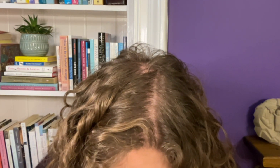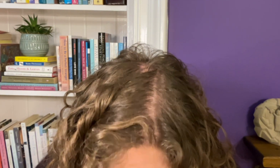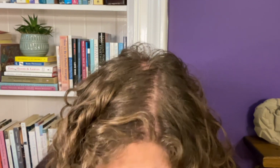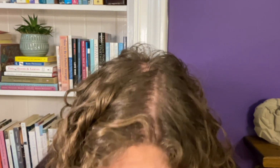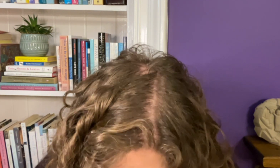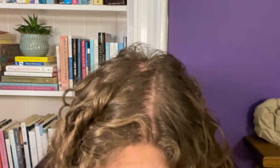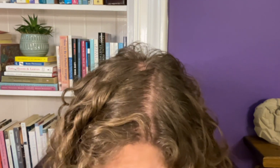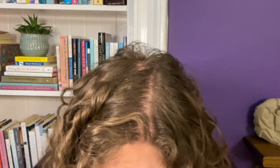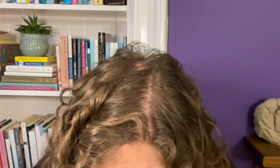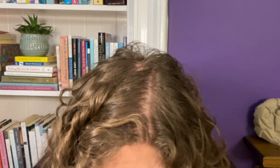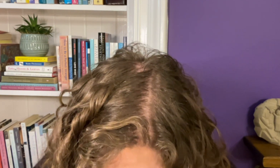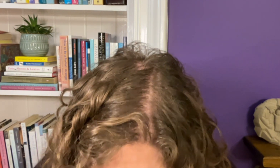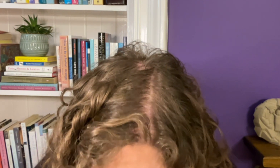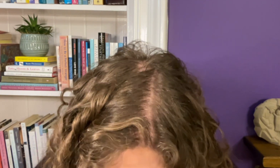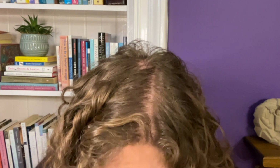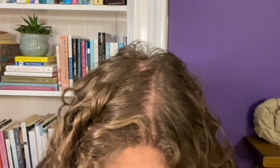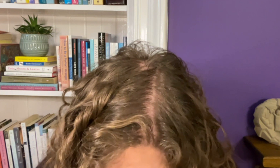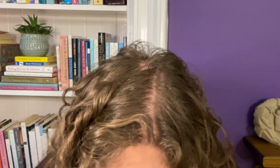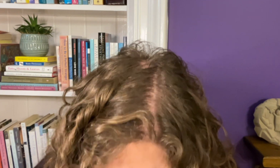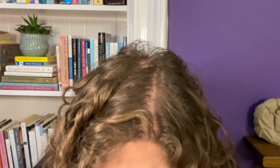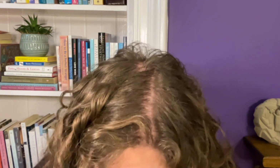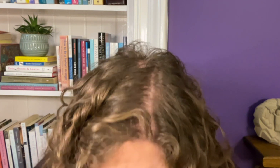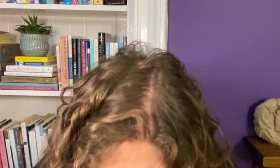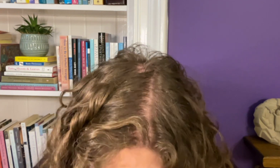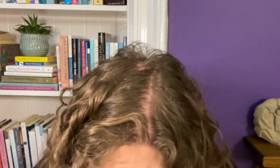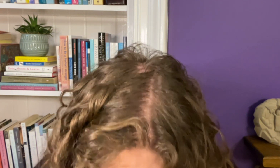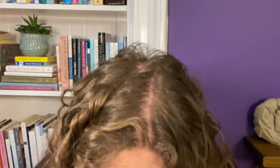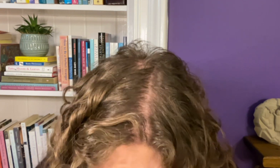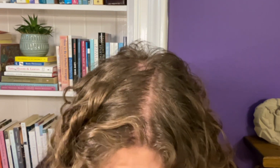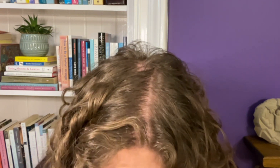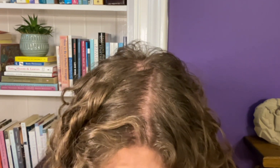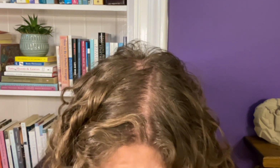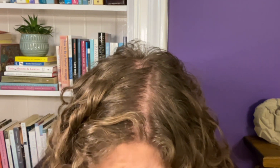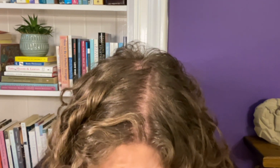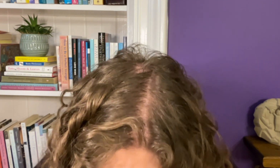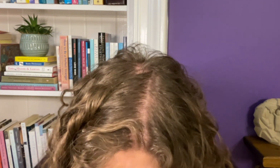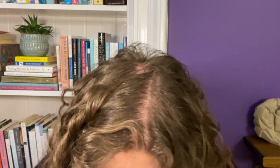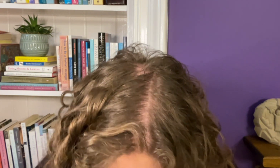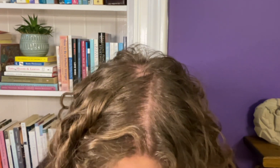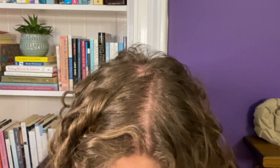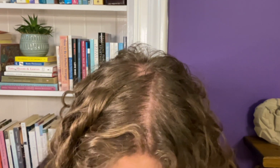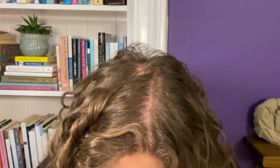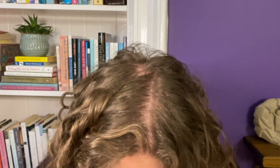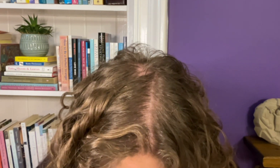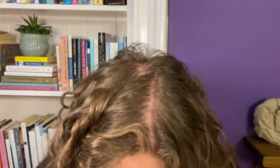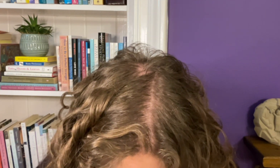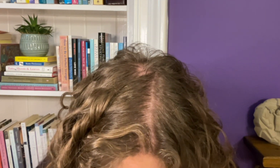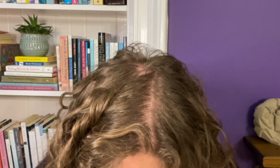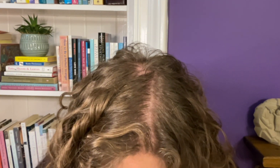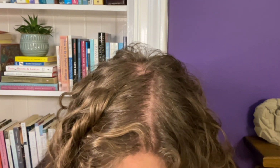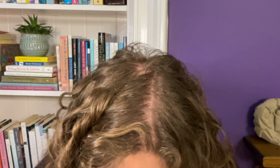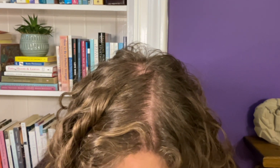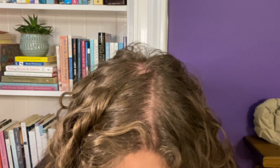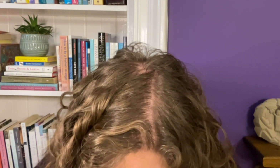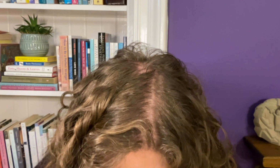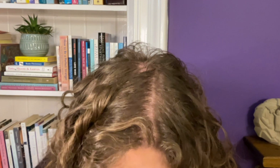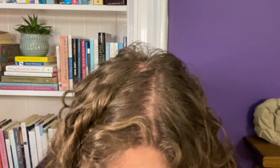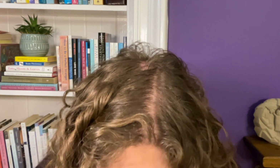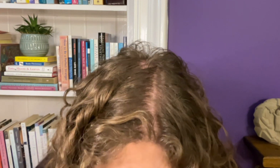May they hear and believe the truth that you are indeed present with power to change things, that this